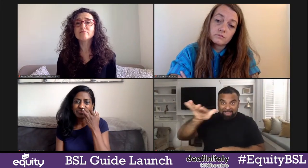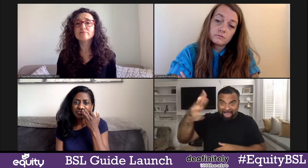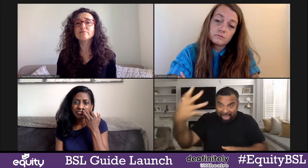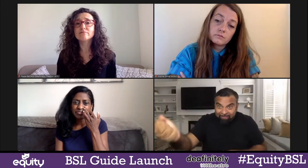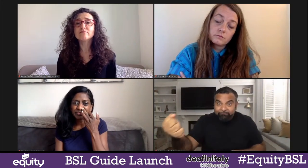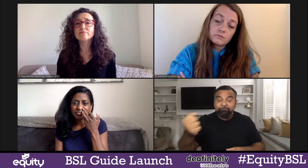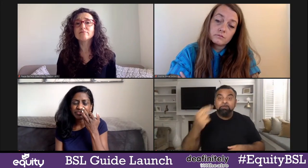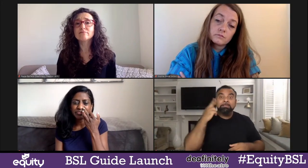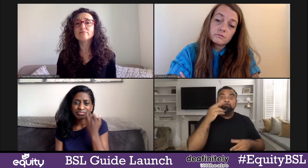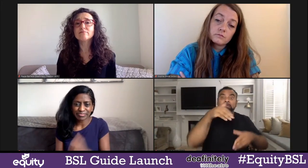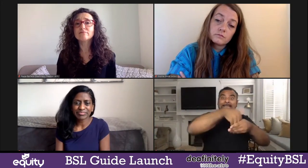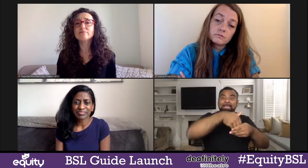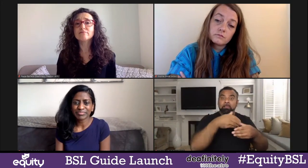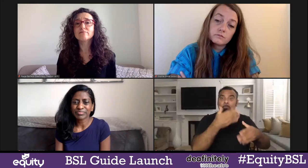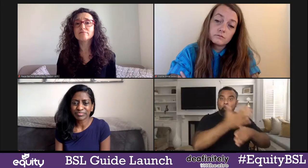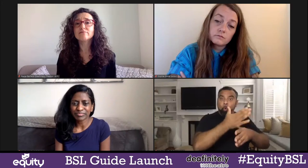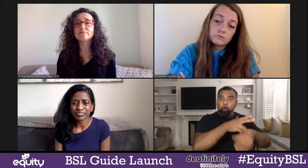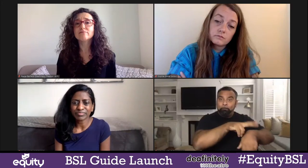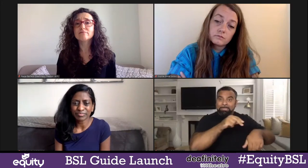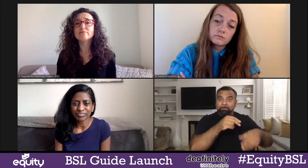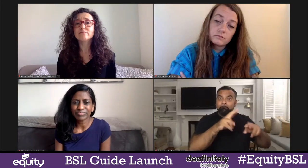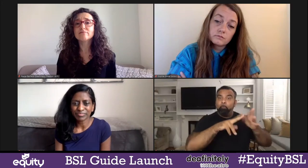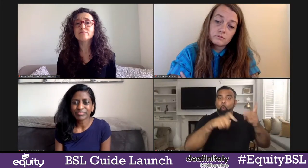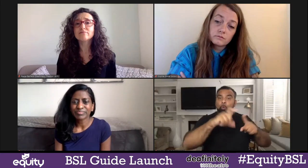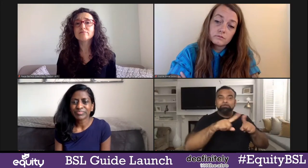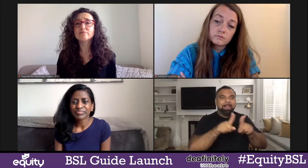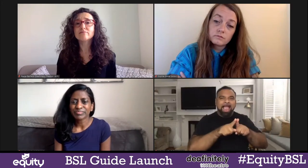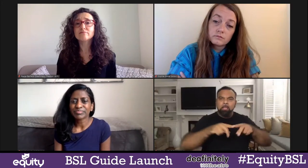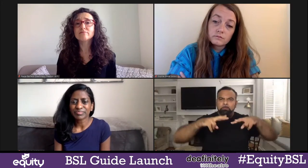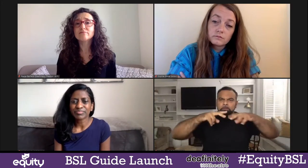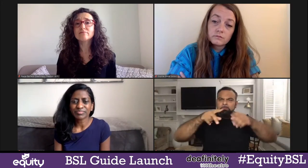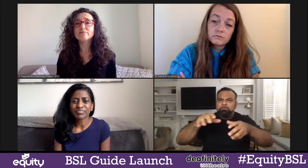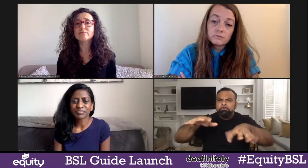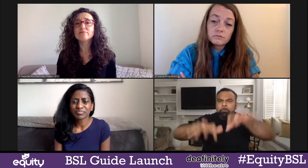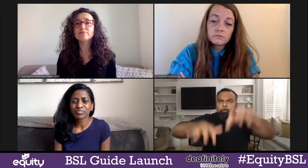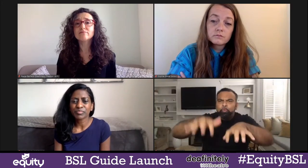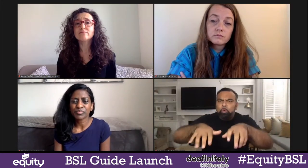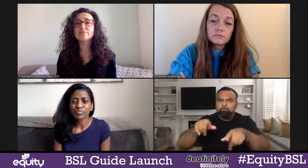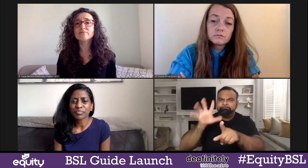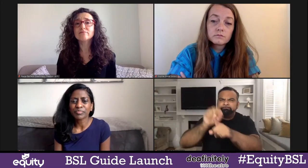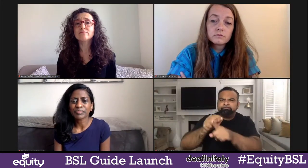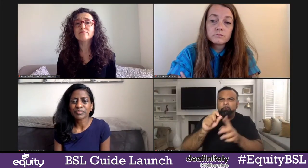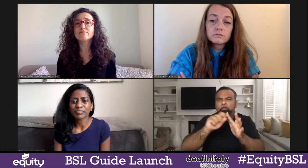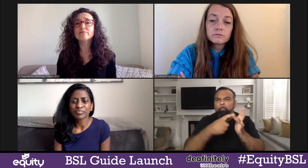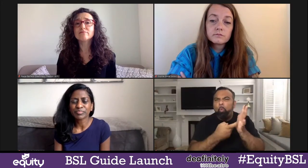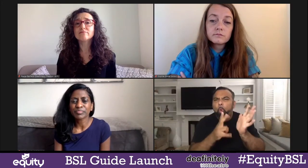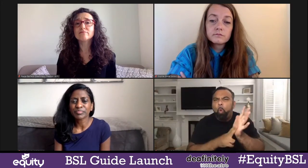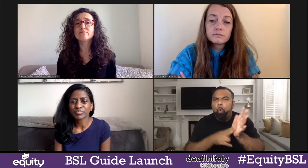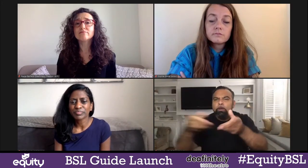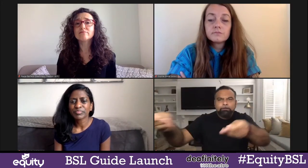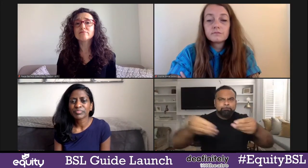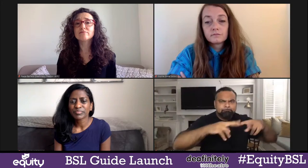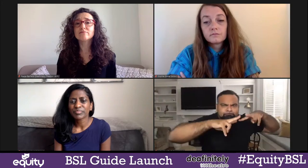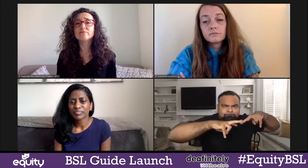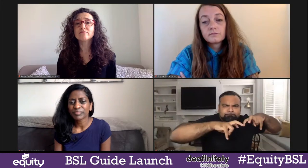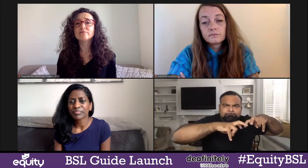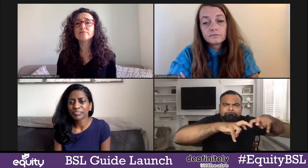in Interpol. There are deaf people that work in the police, in the fraud investigation team, in,